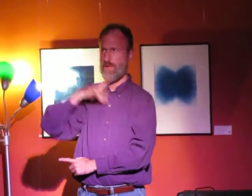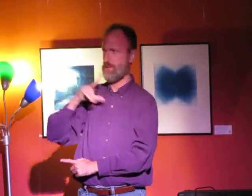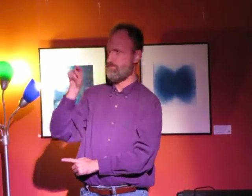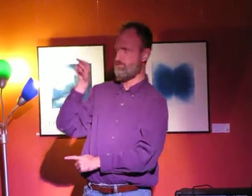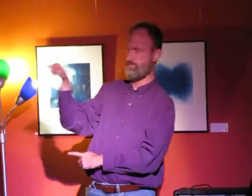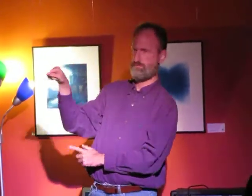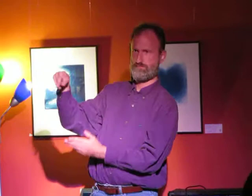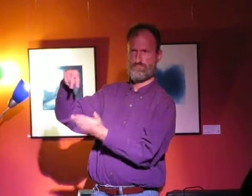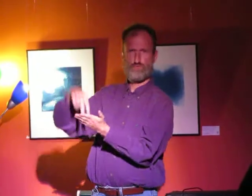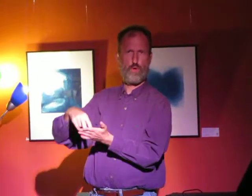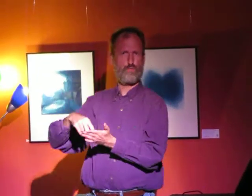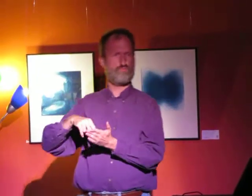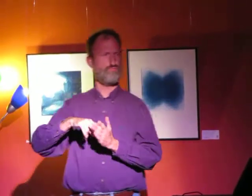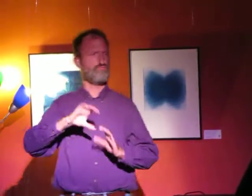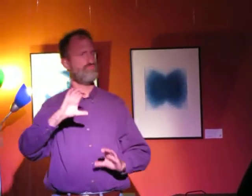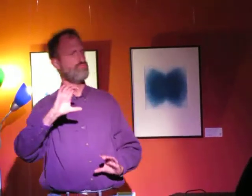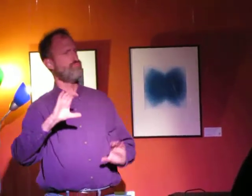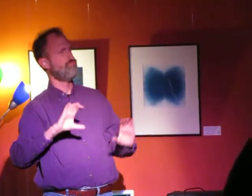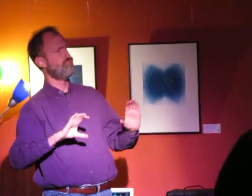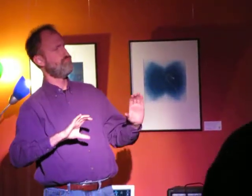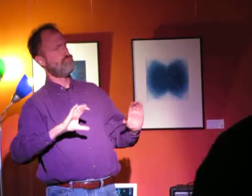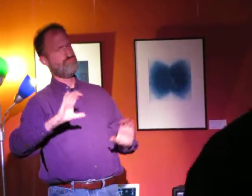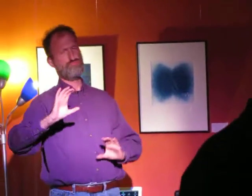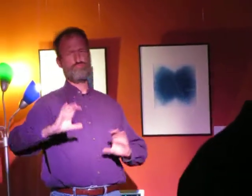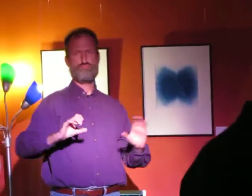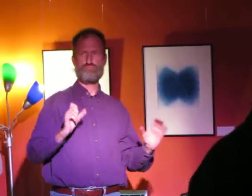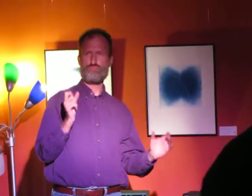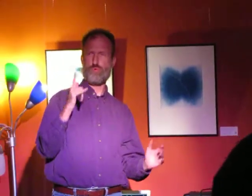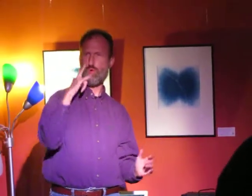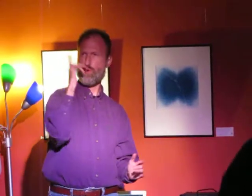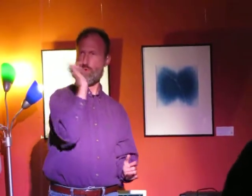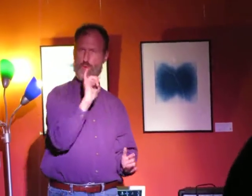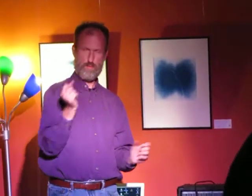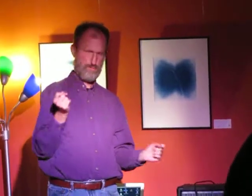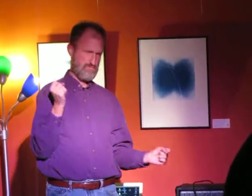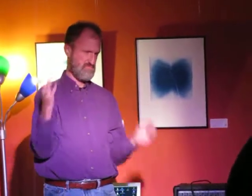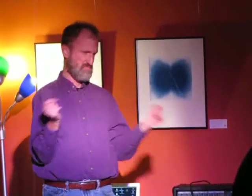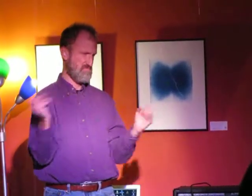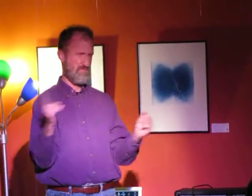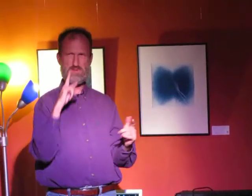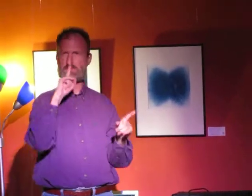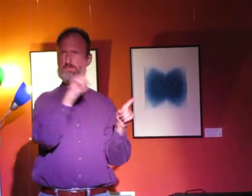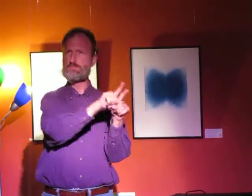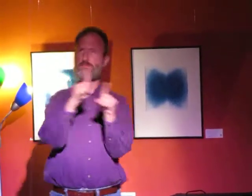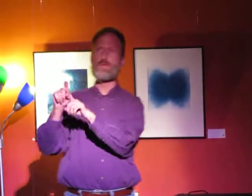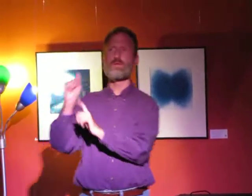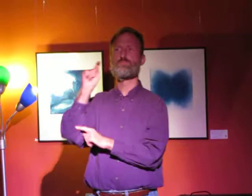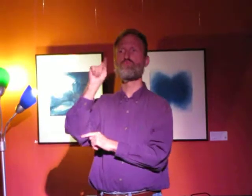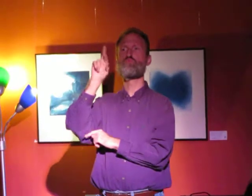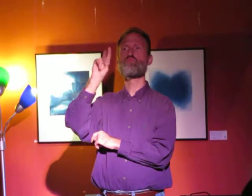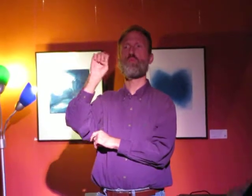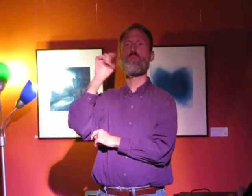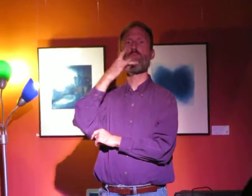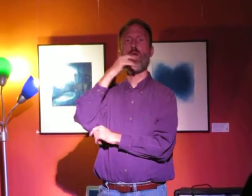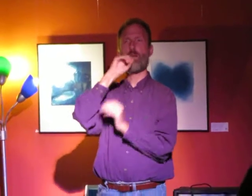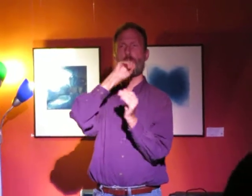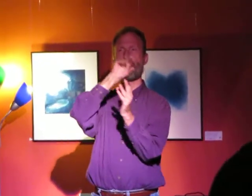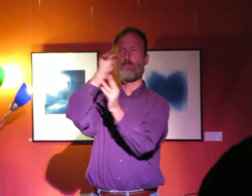bar. Smile openly. Watch his hands move quicker than strobe lights as he surveys